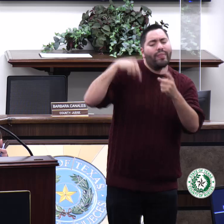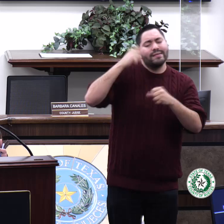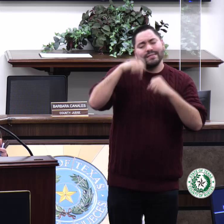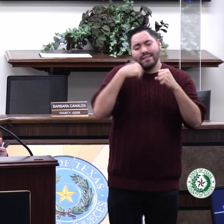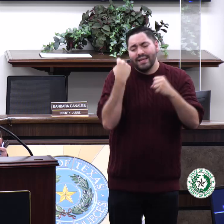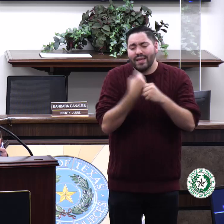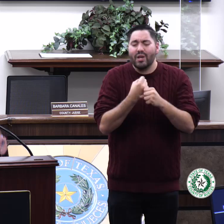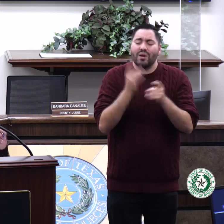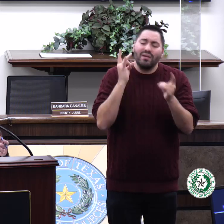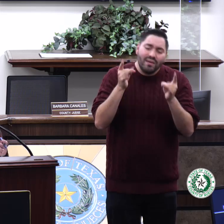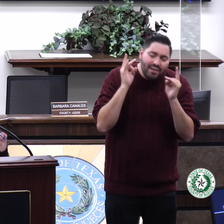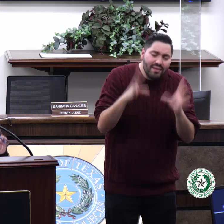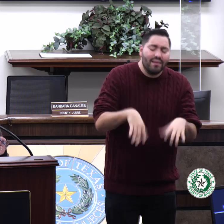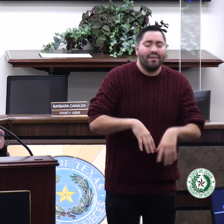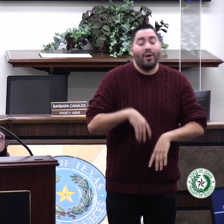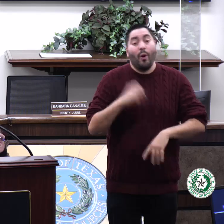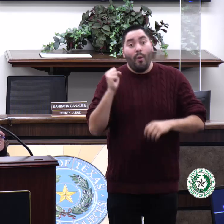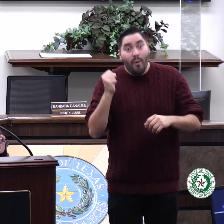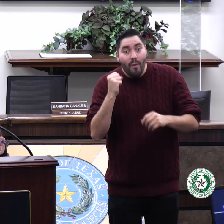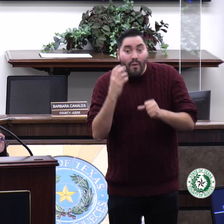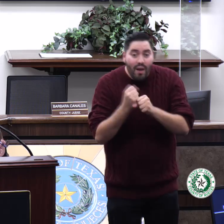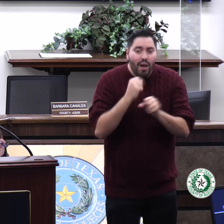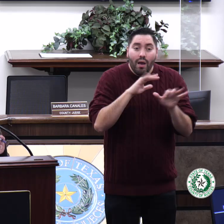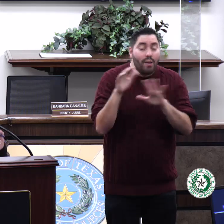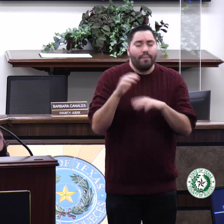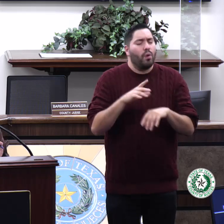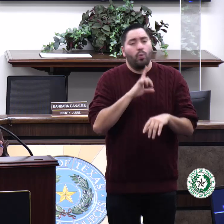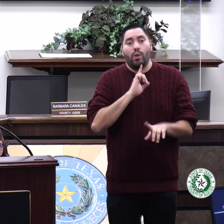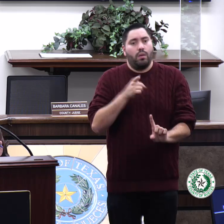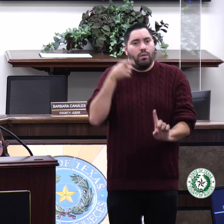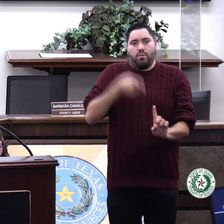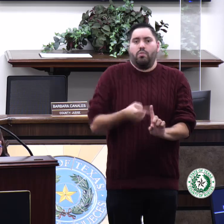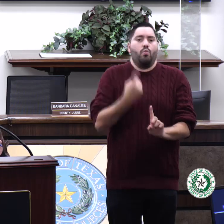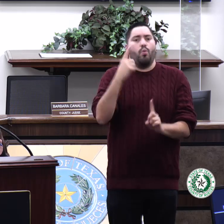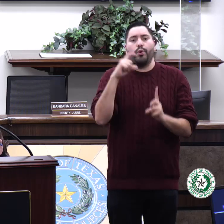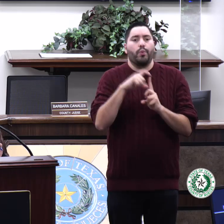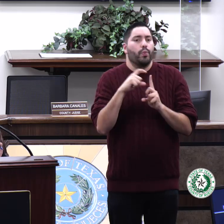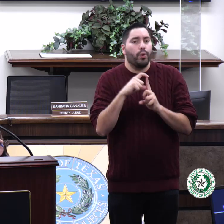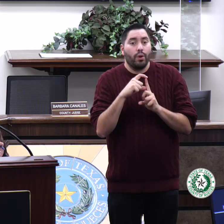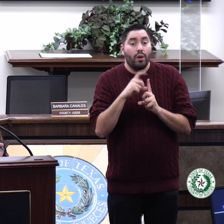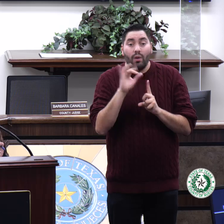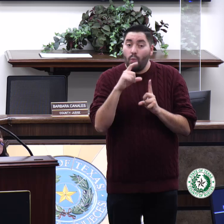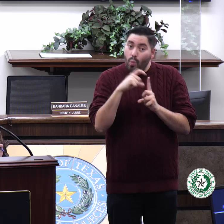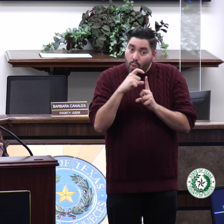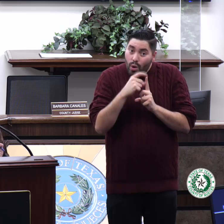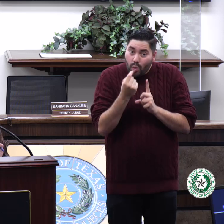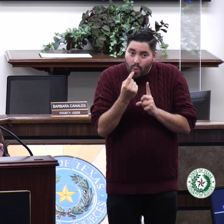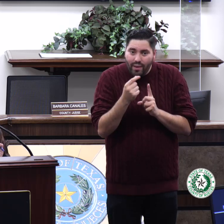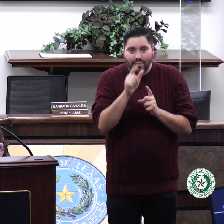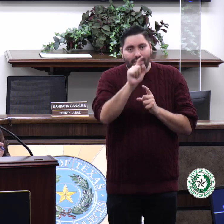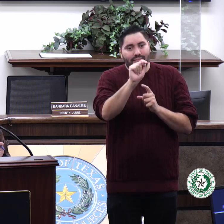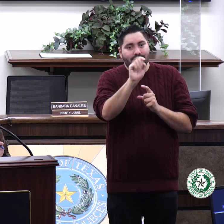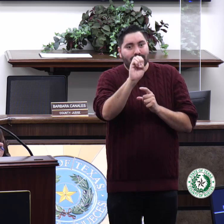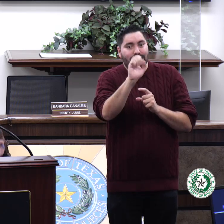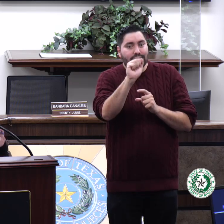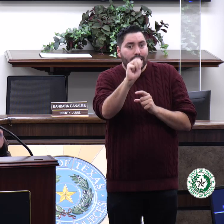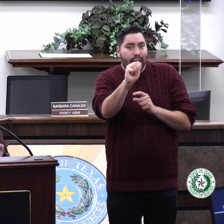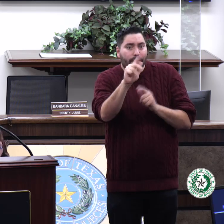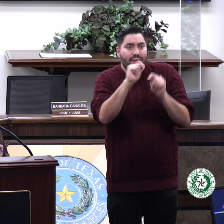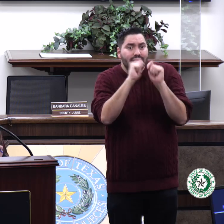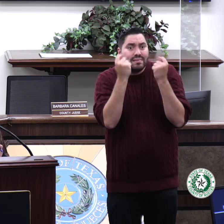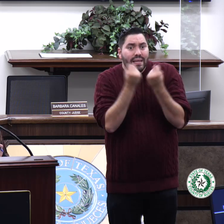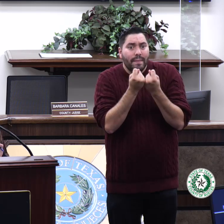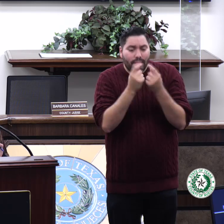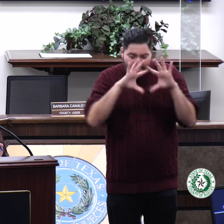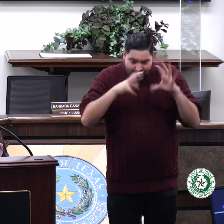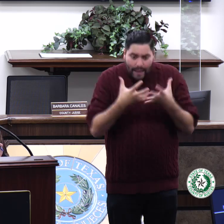tragedies. Well, mine is just really down to one word, and that is the word team. If you believe